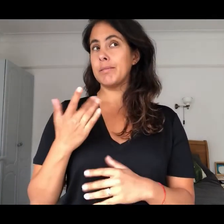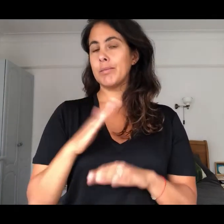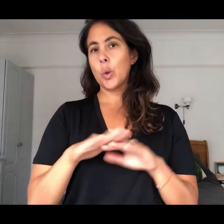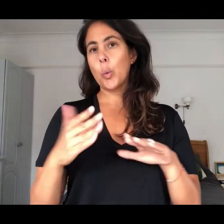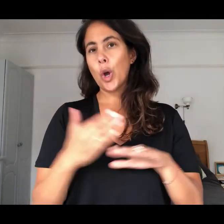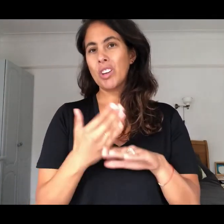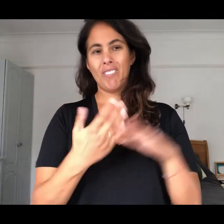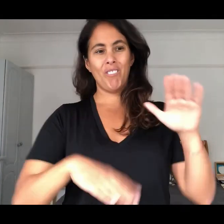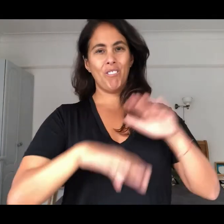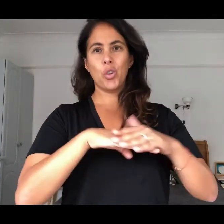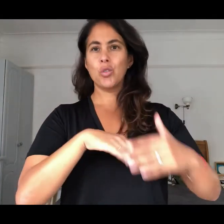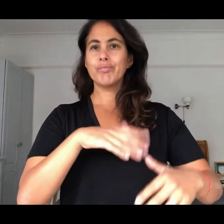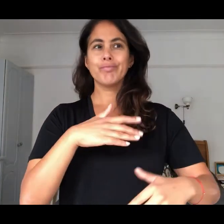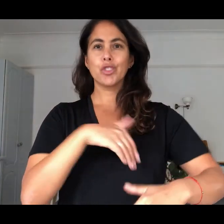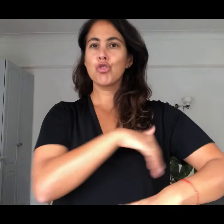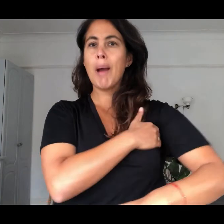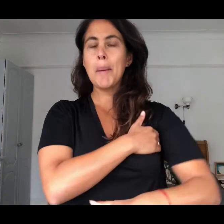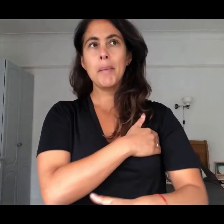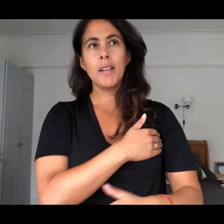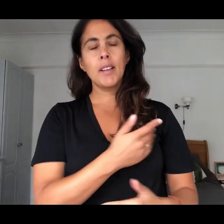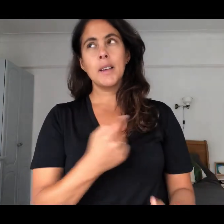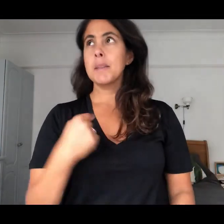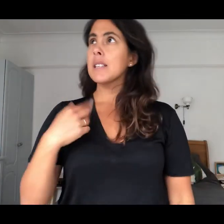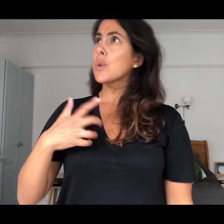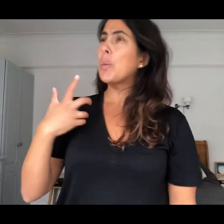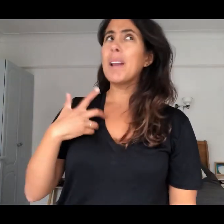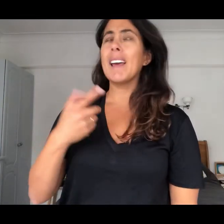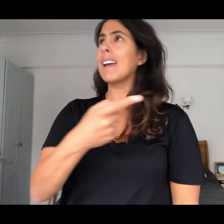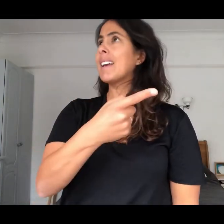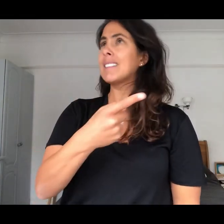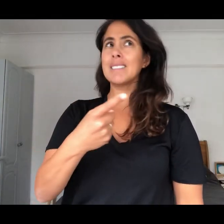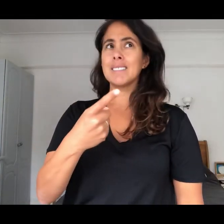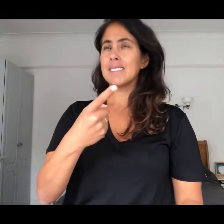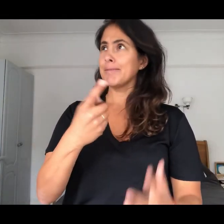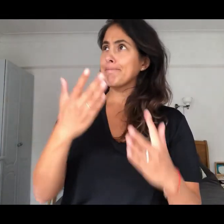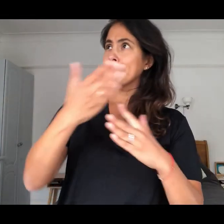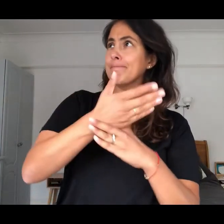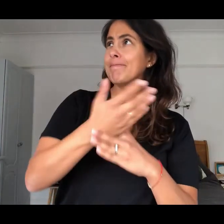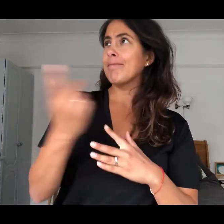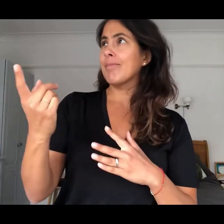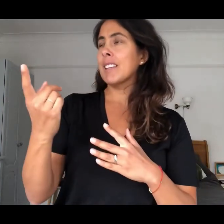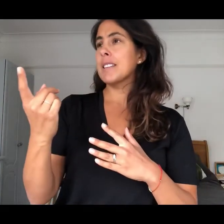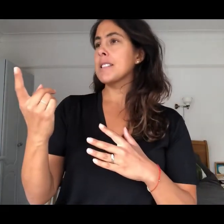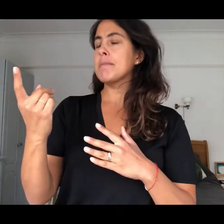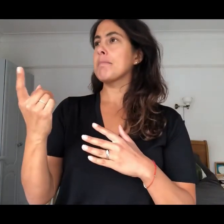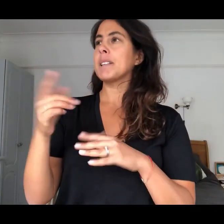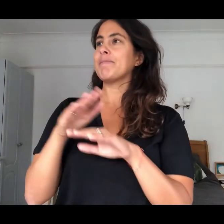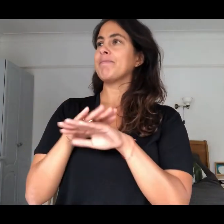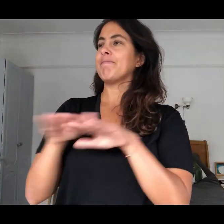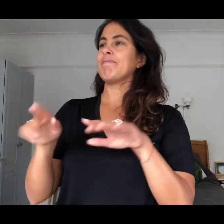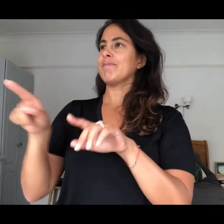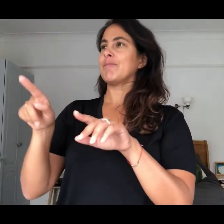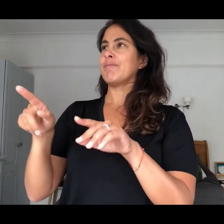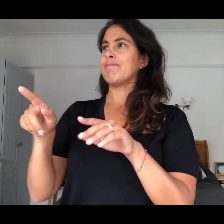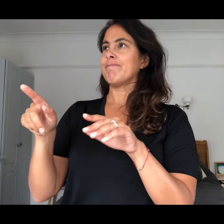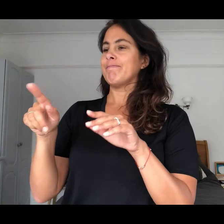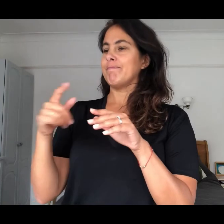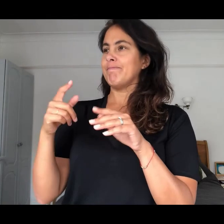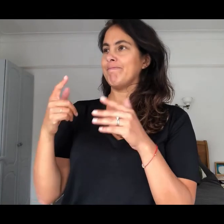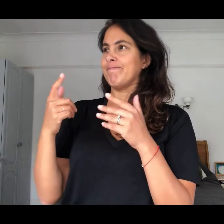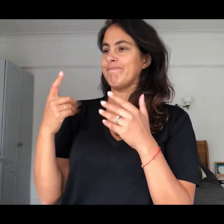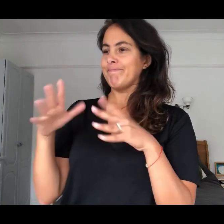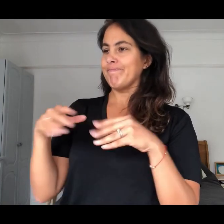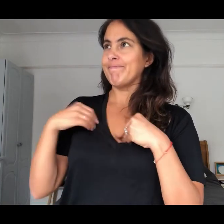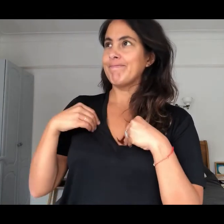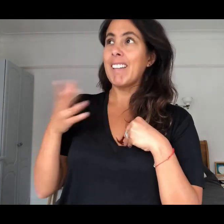wasn't working. It was full of crap, as usual. I complained. But even Louis Vuitton and Stella McCartney